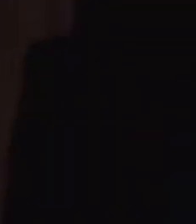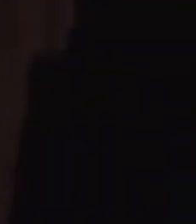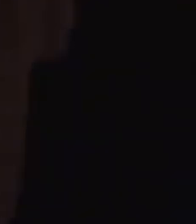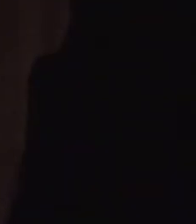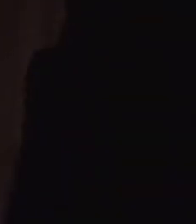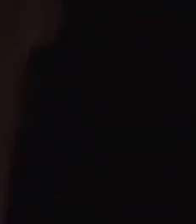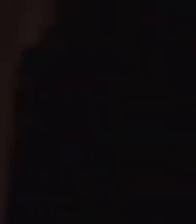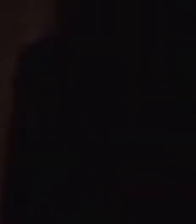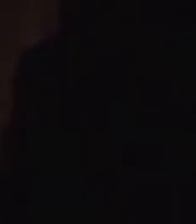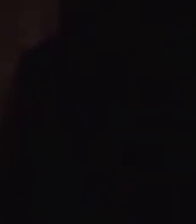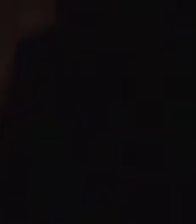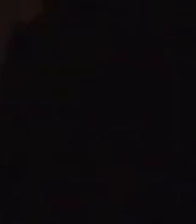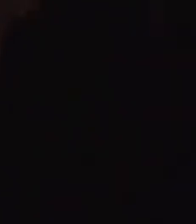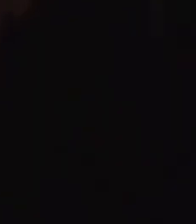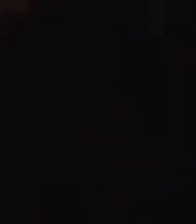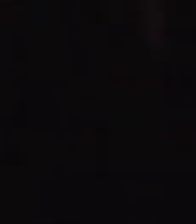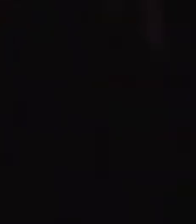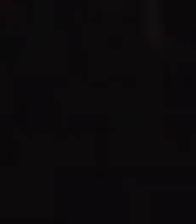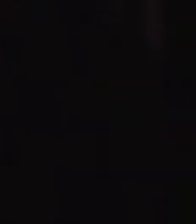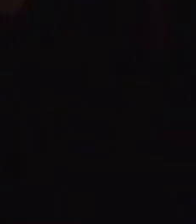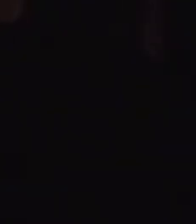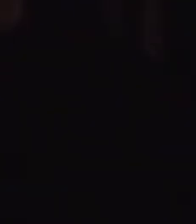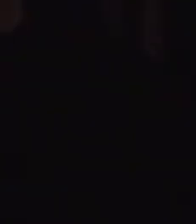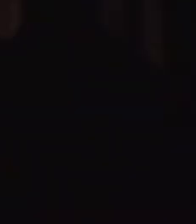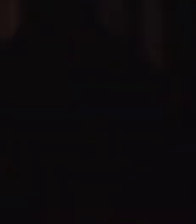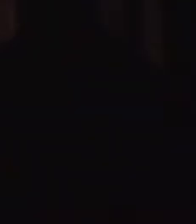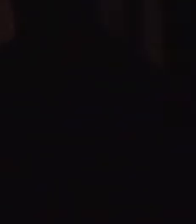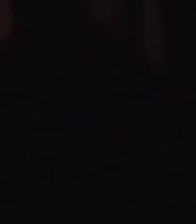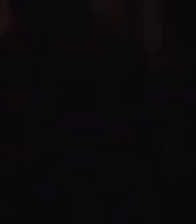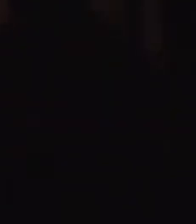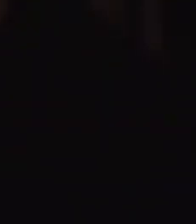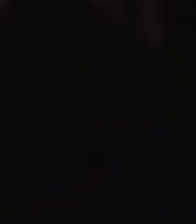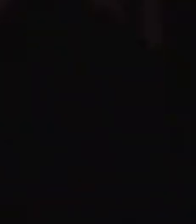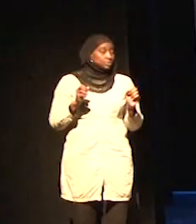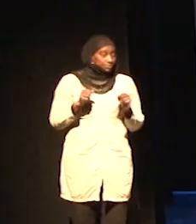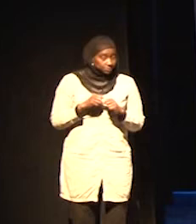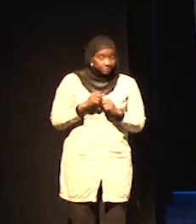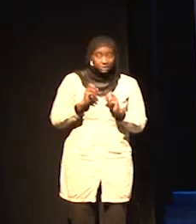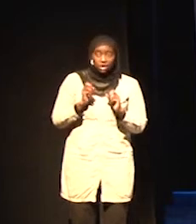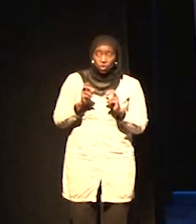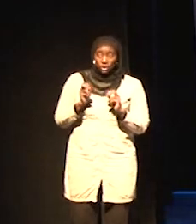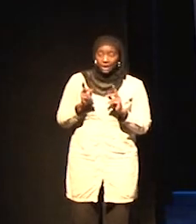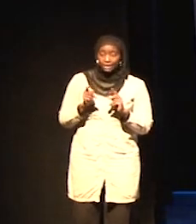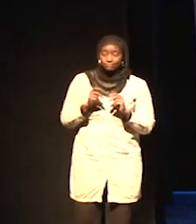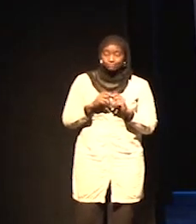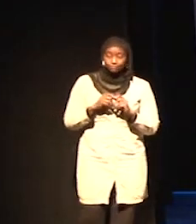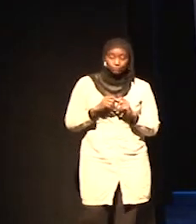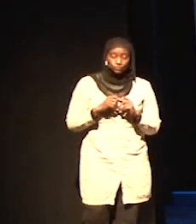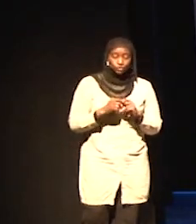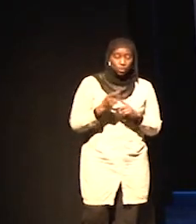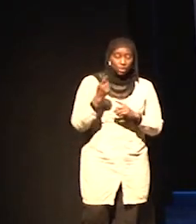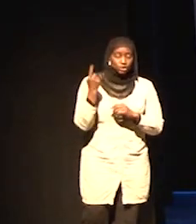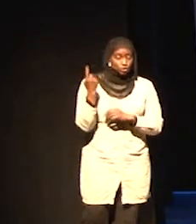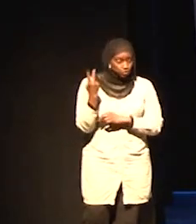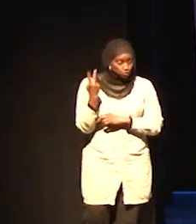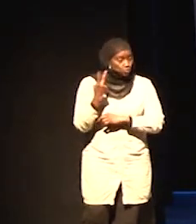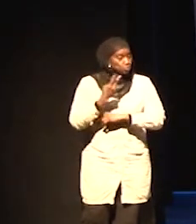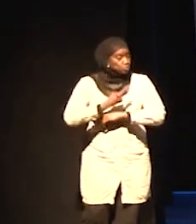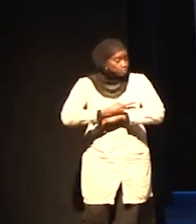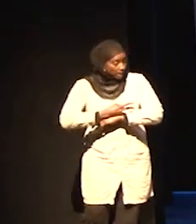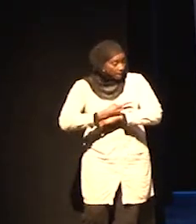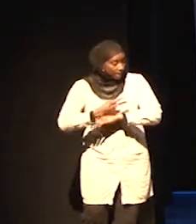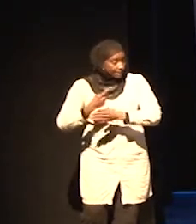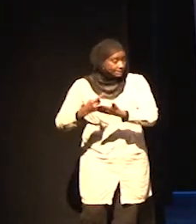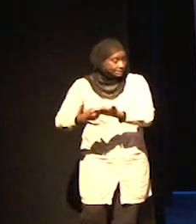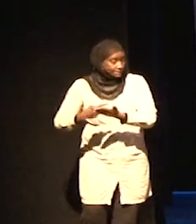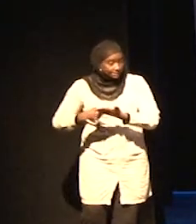go. We said, okay. We sat for 2 days, Ghazala and I, talking to one another. Is this the time